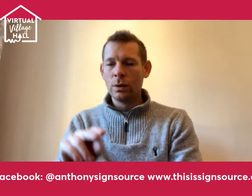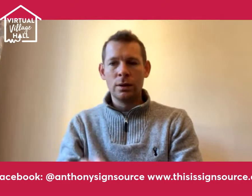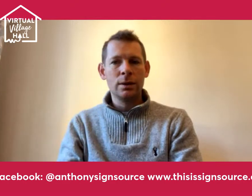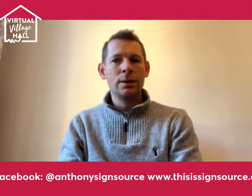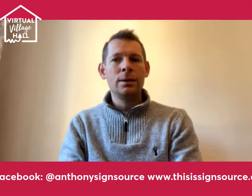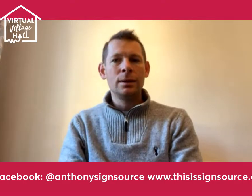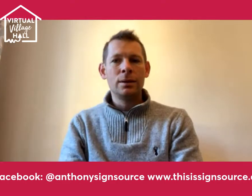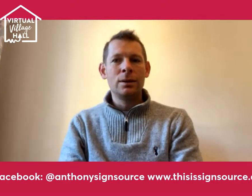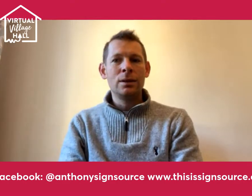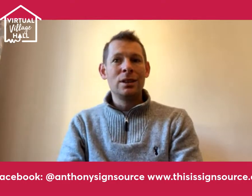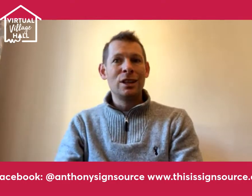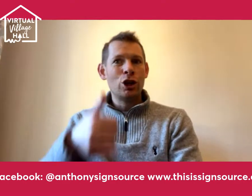no.